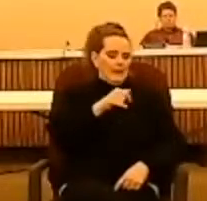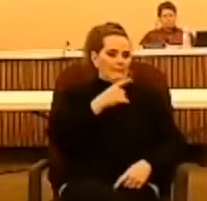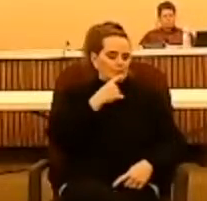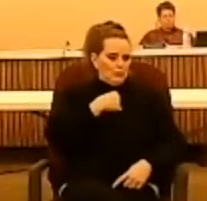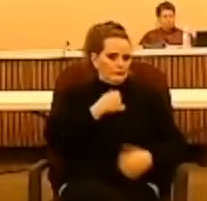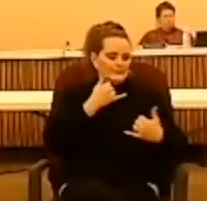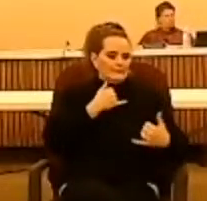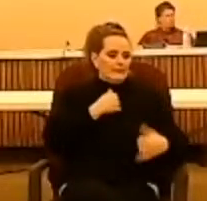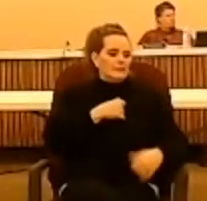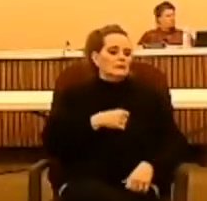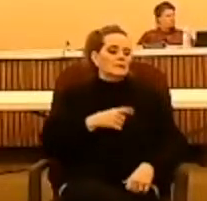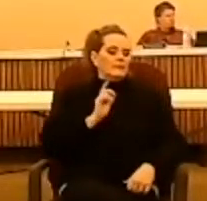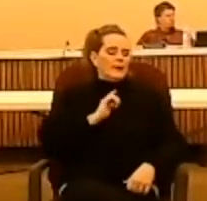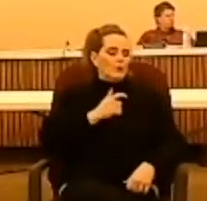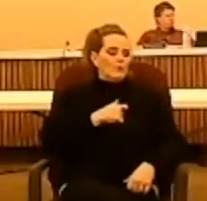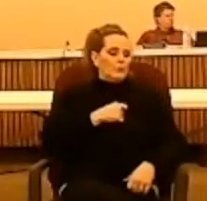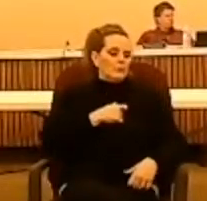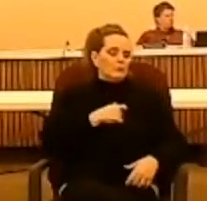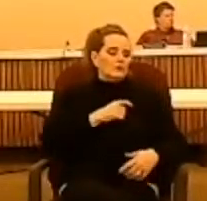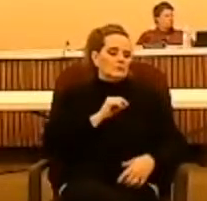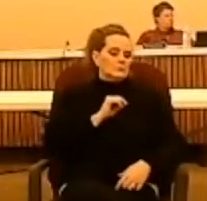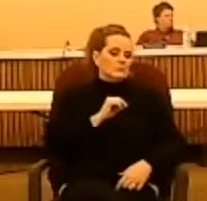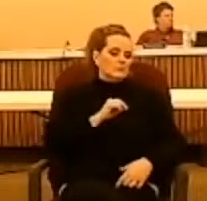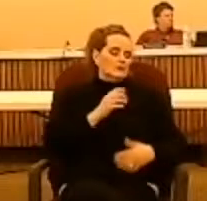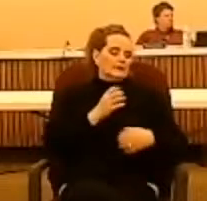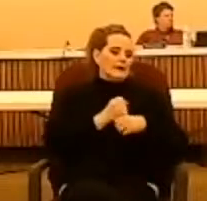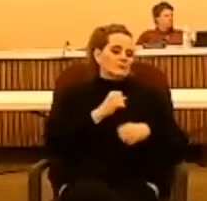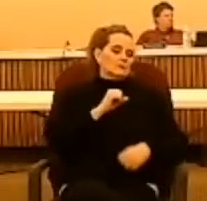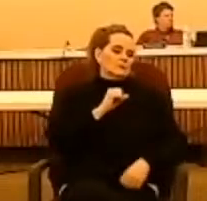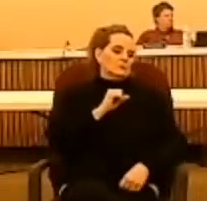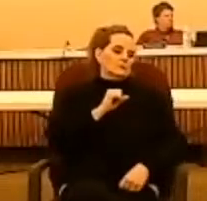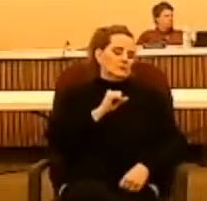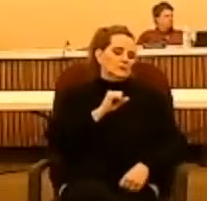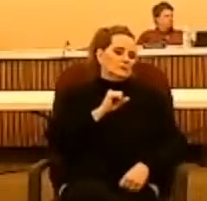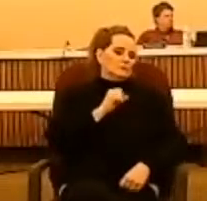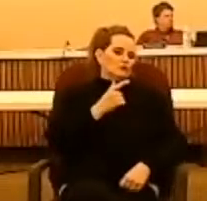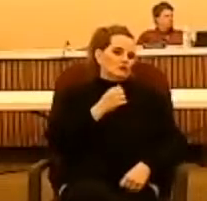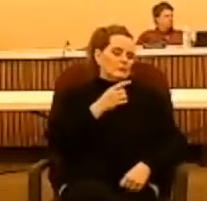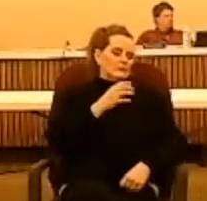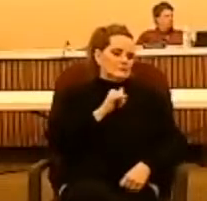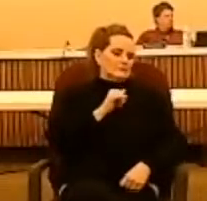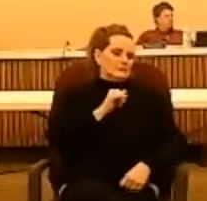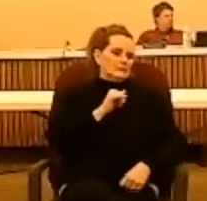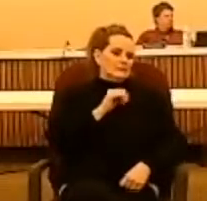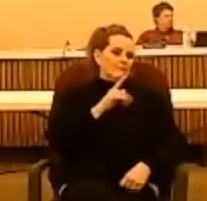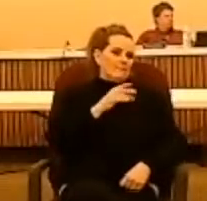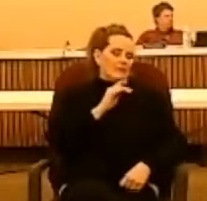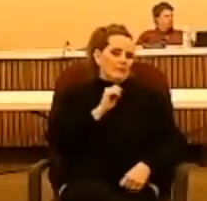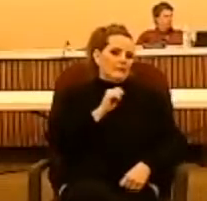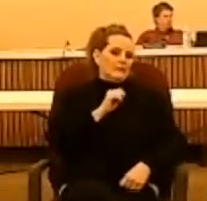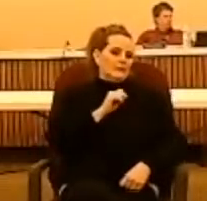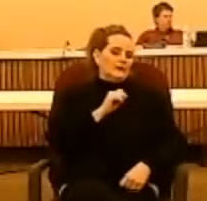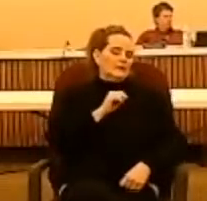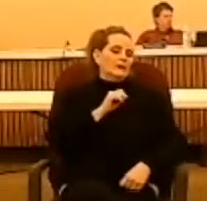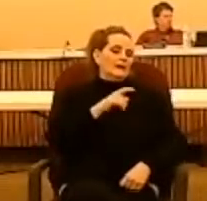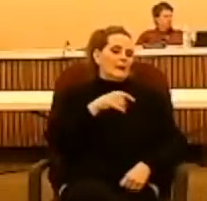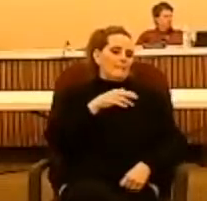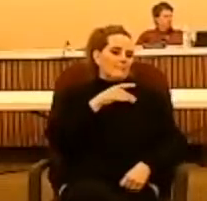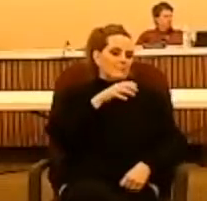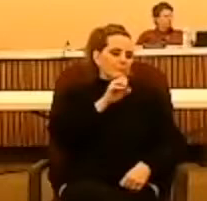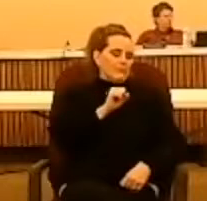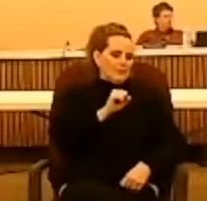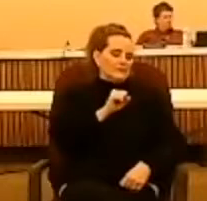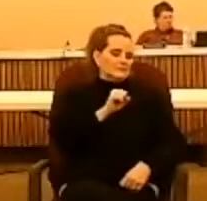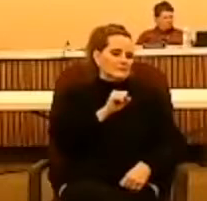were the recipient of the Genesee Valley Recreation and Parks Society 2020 Special Event Award for our